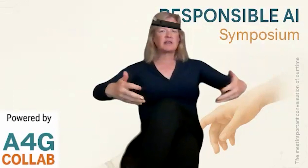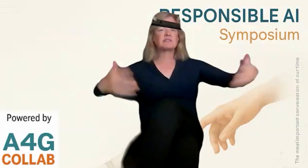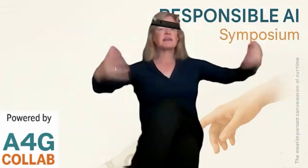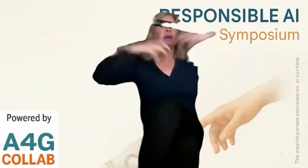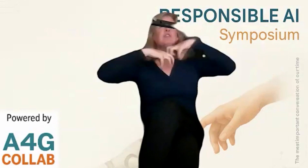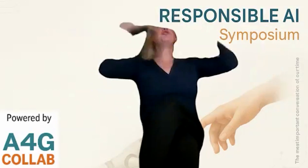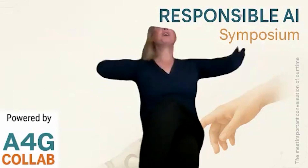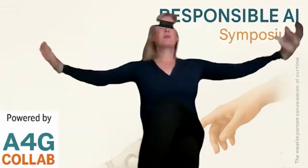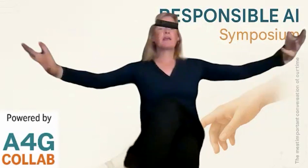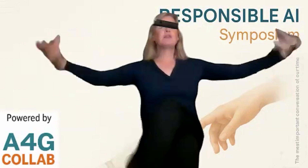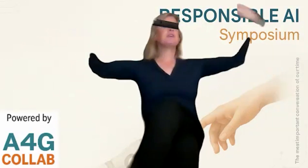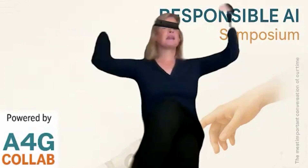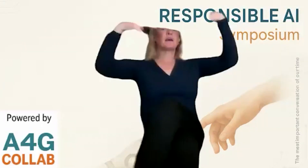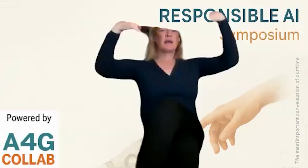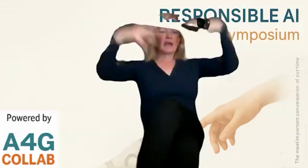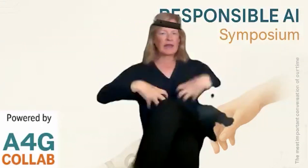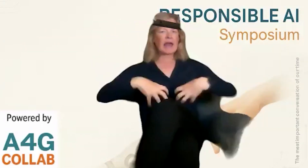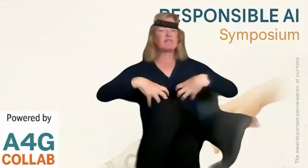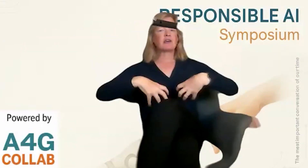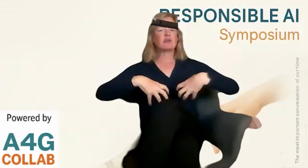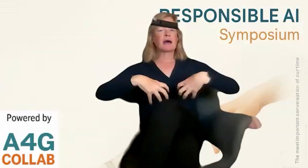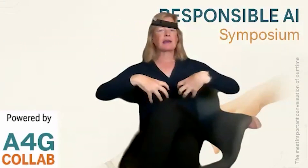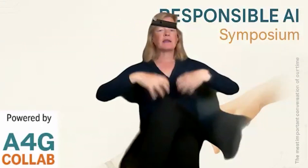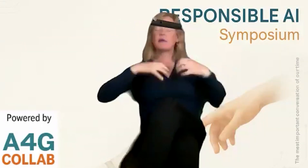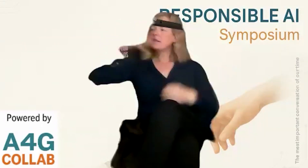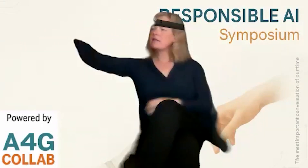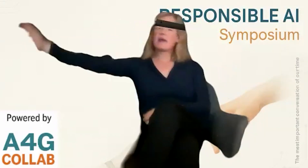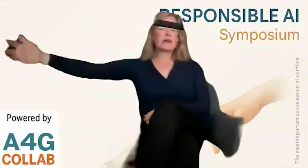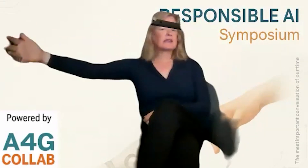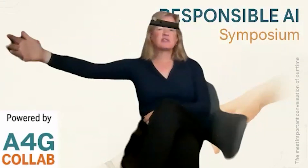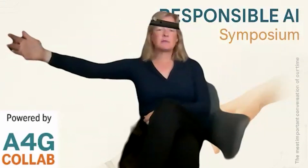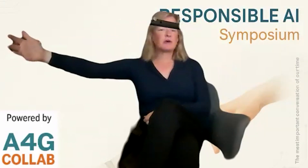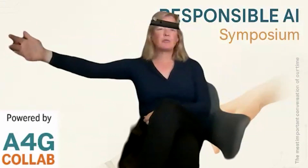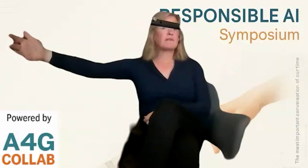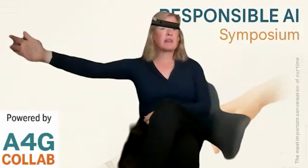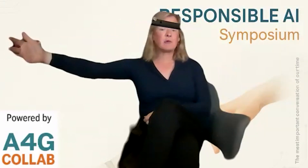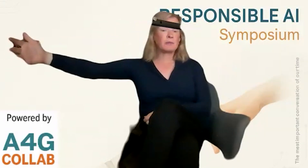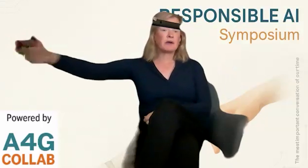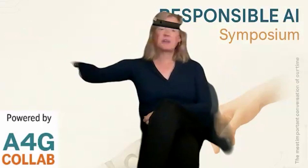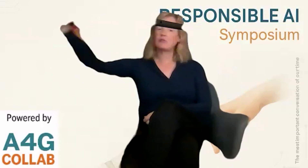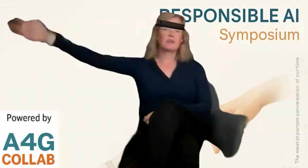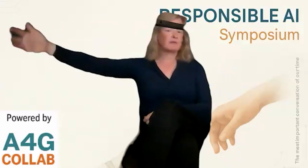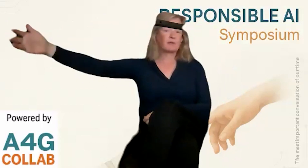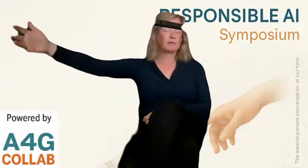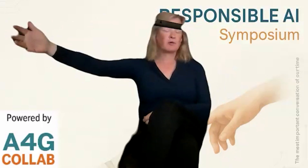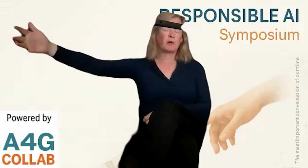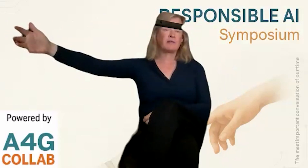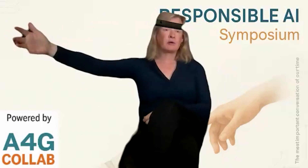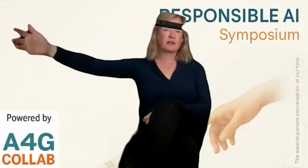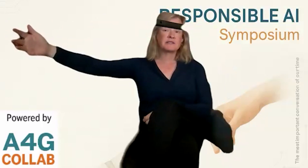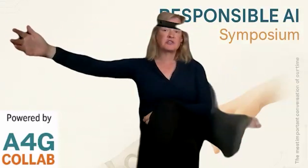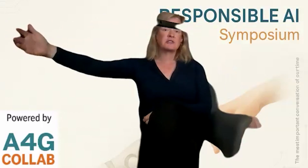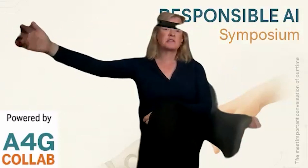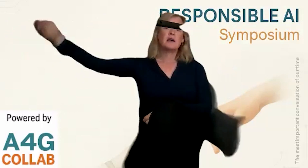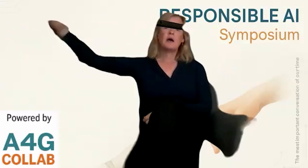the entire data set, generate new data, and add value back in. They get to build whatever they want to build, including